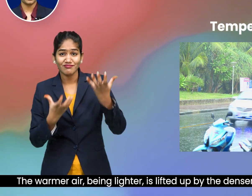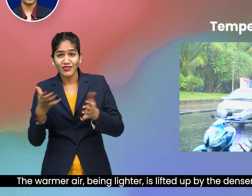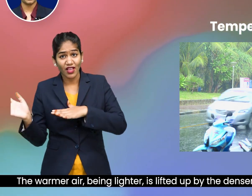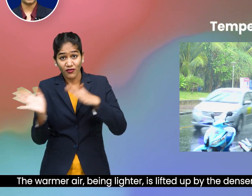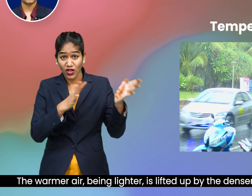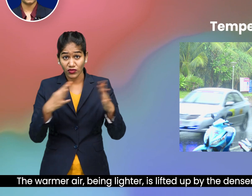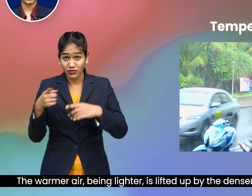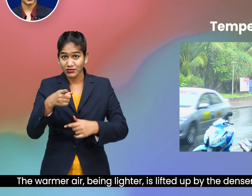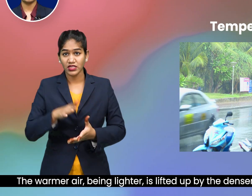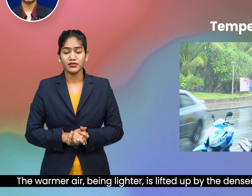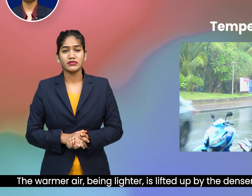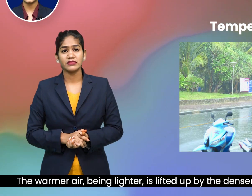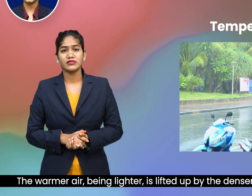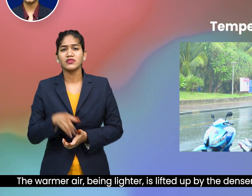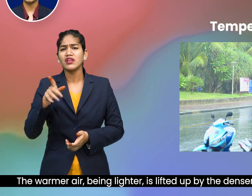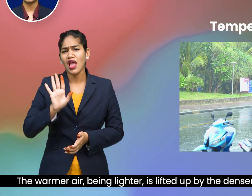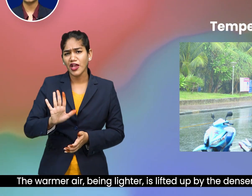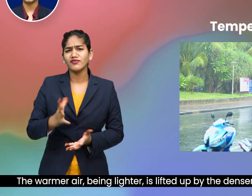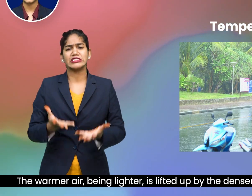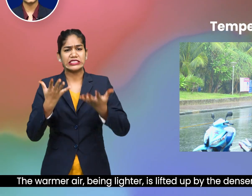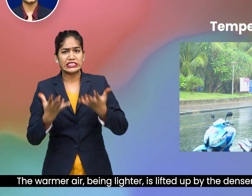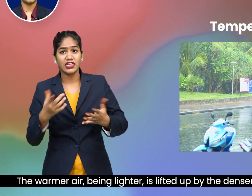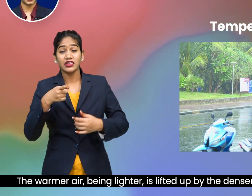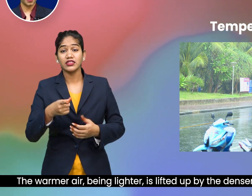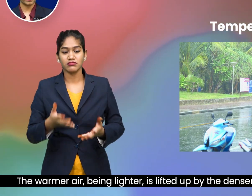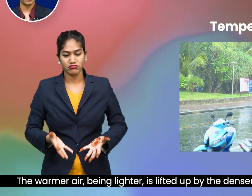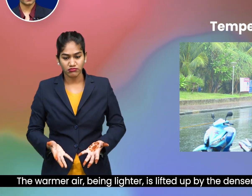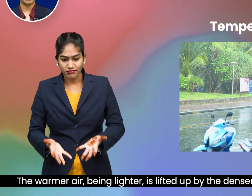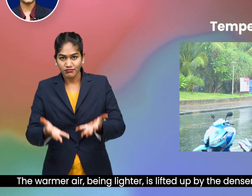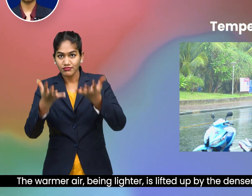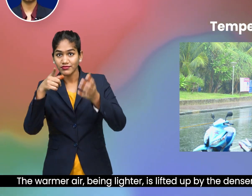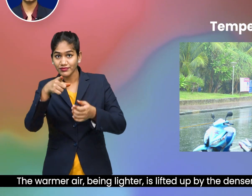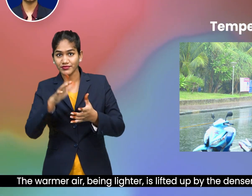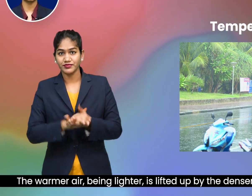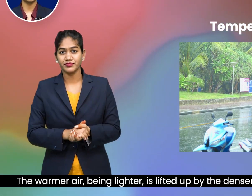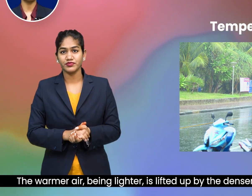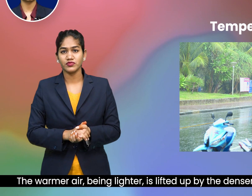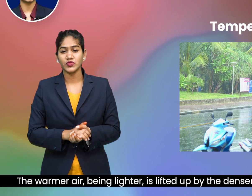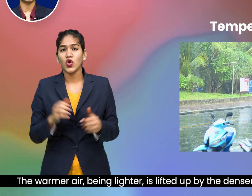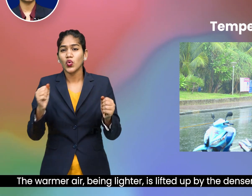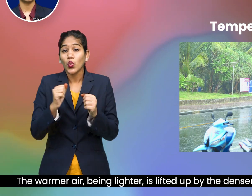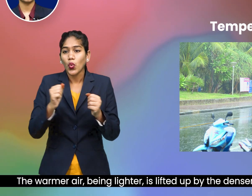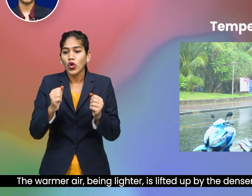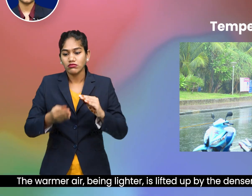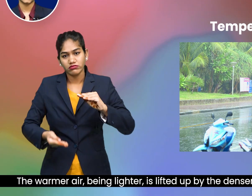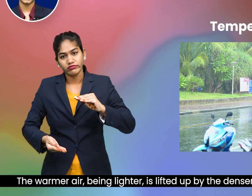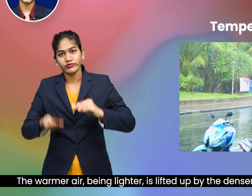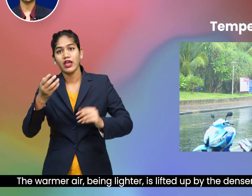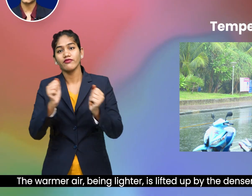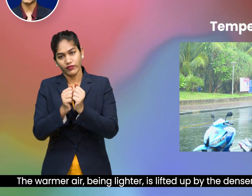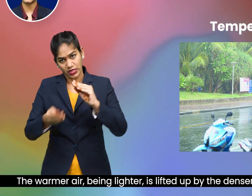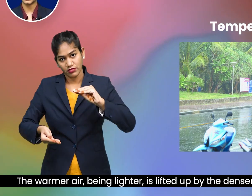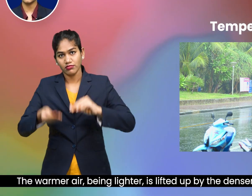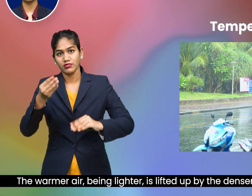air, being lighter, is lifted up by the denser cold air